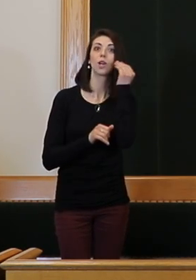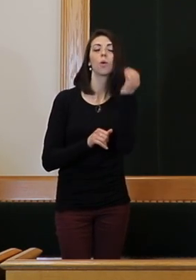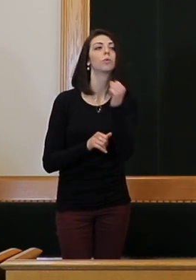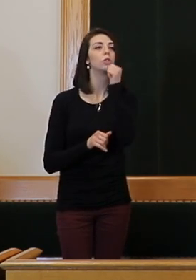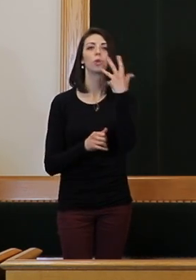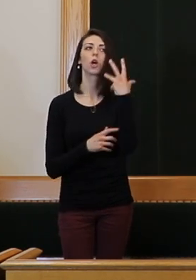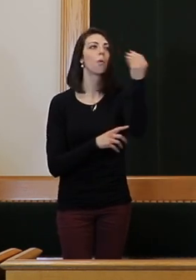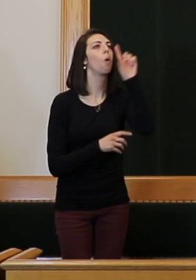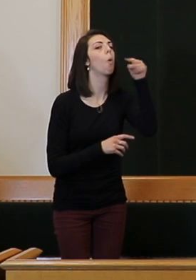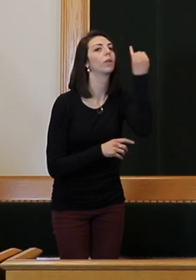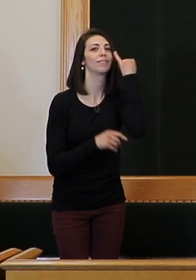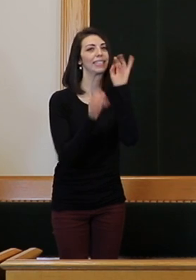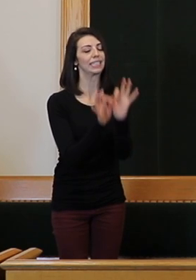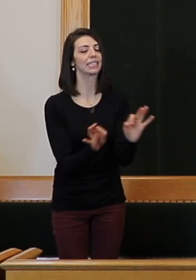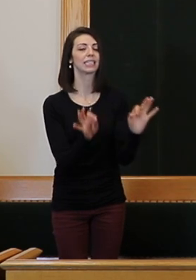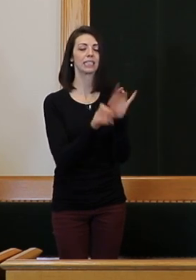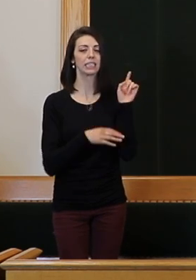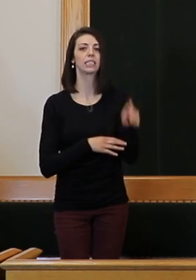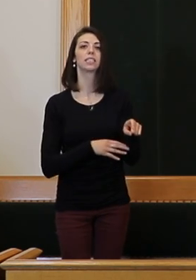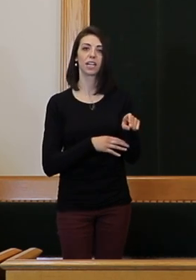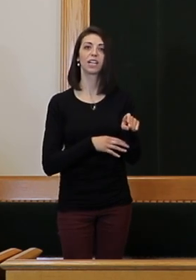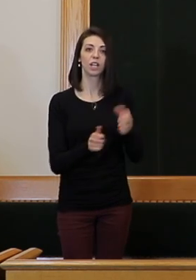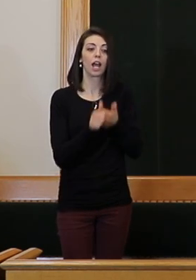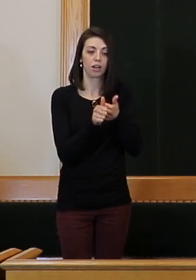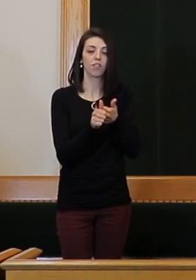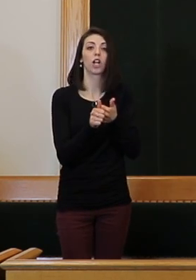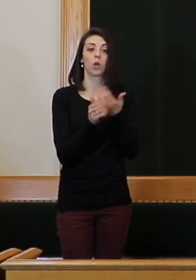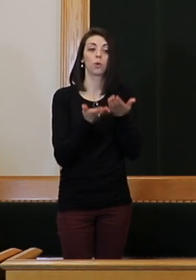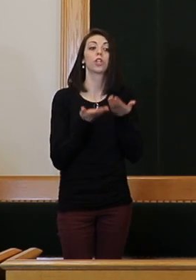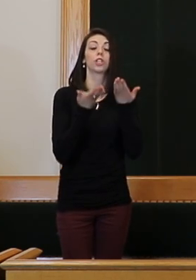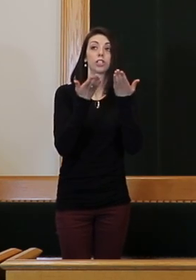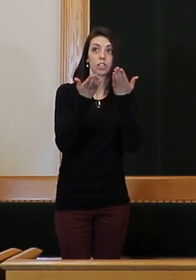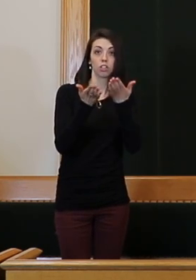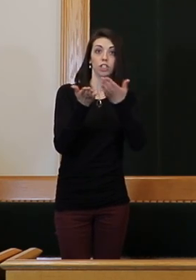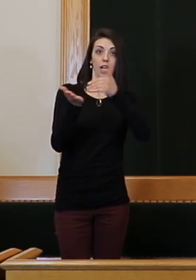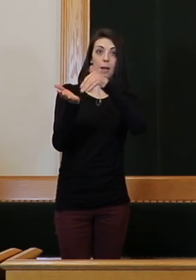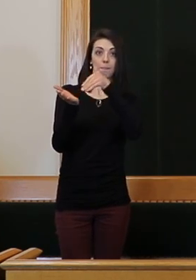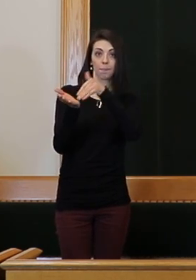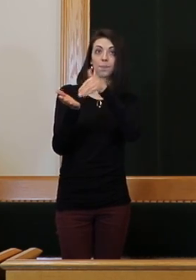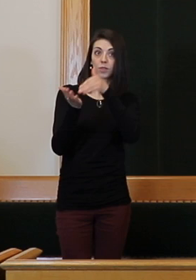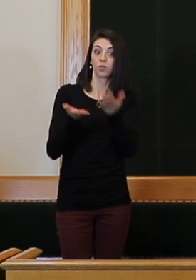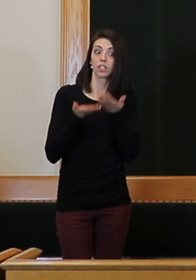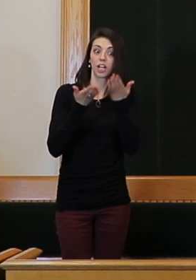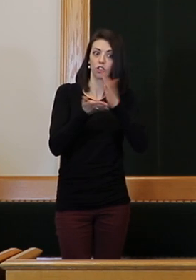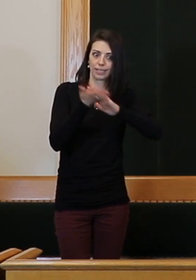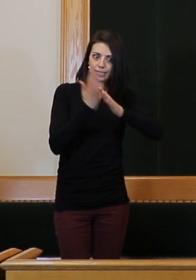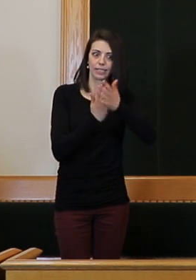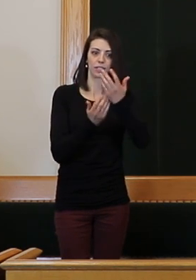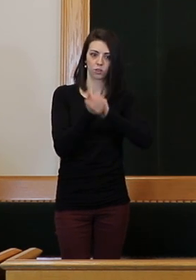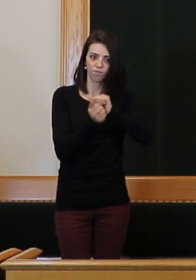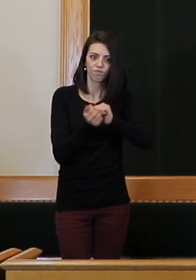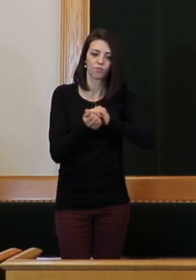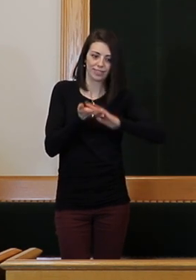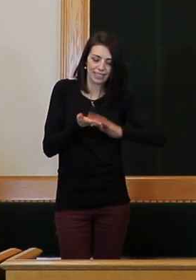it was absolutely essential, and follow the personal hygiene practices recommended by the medical professionals who are working day and night to protect us